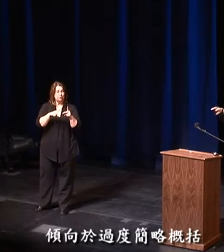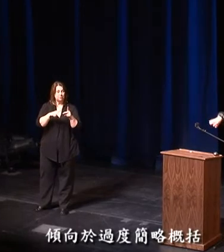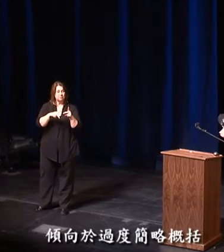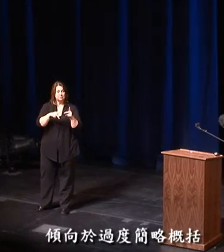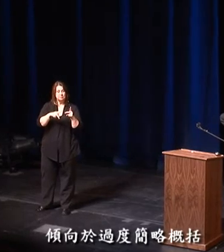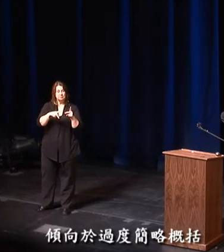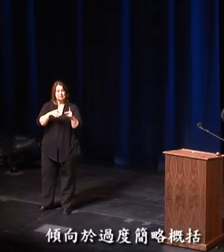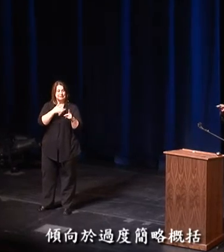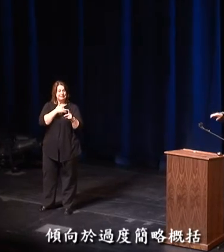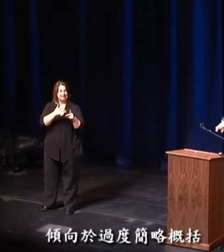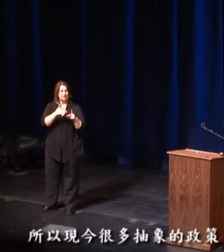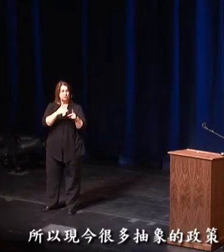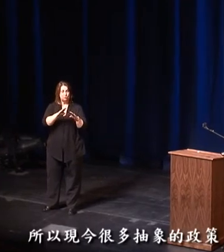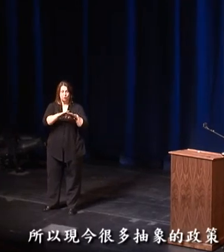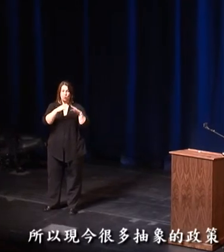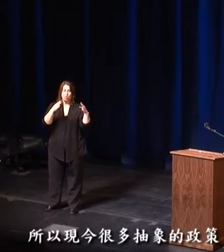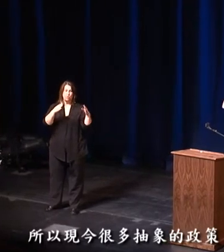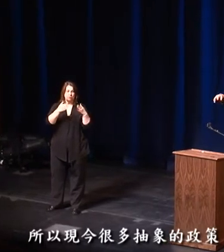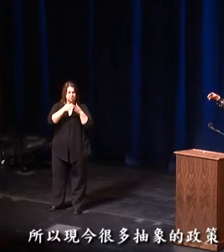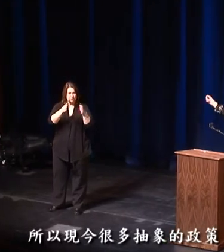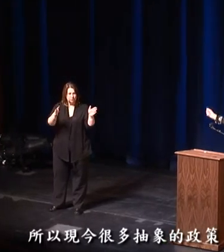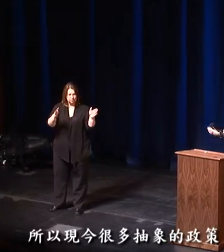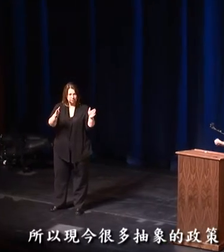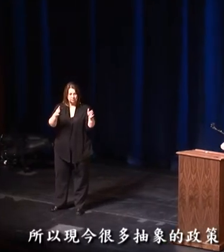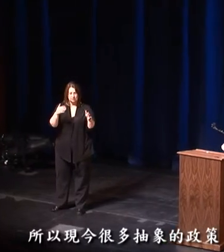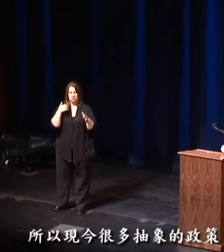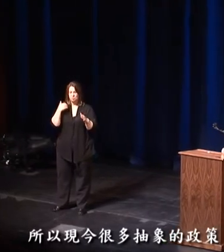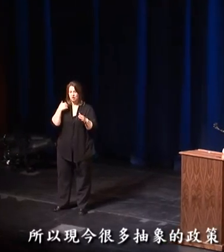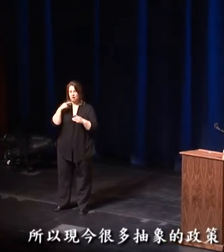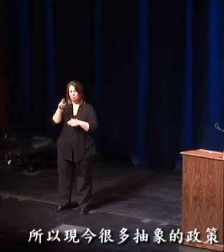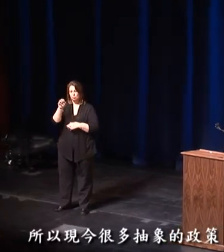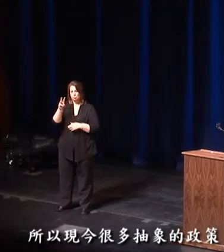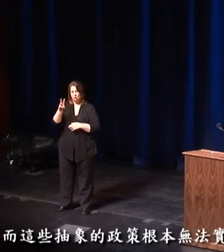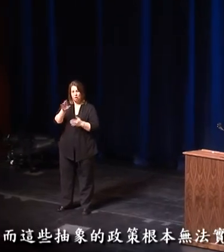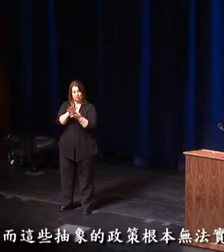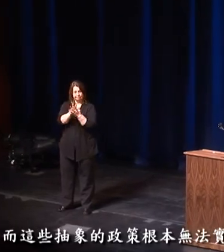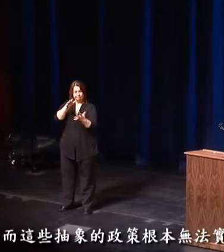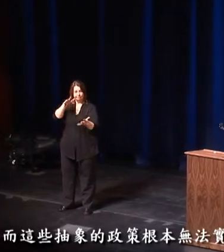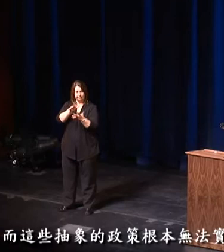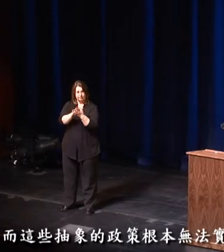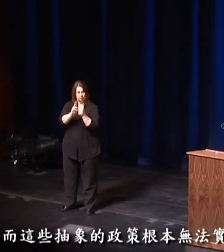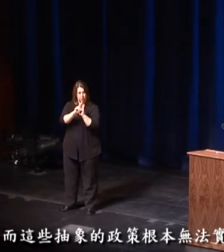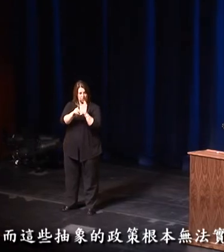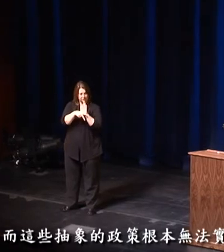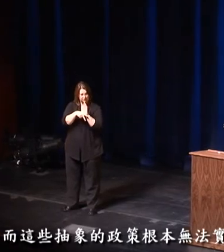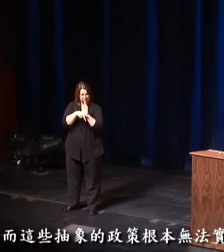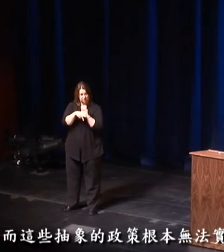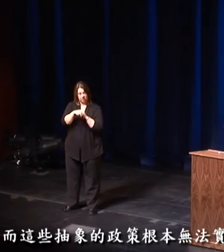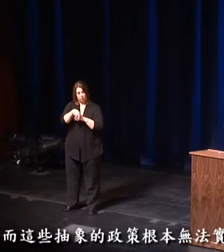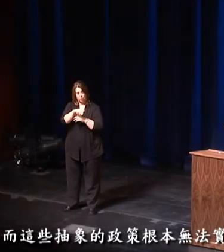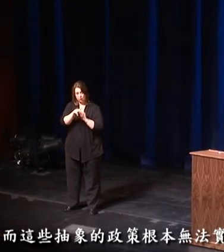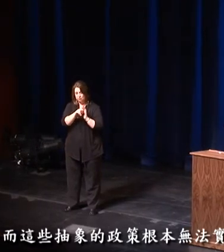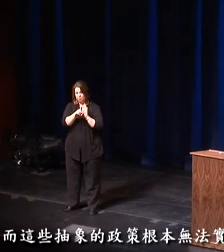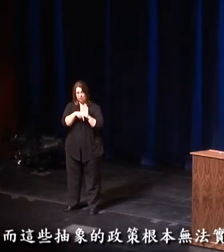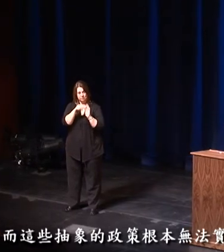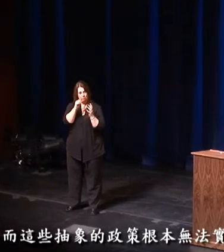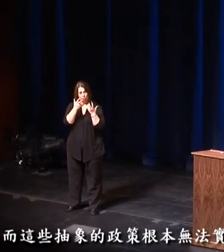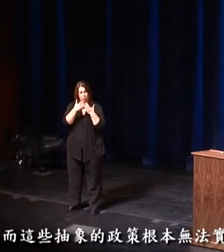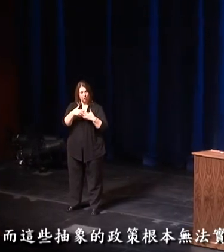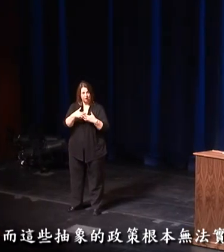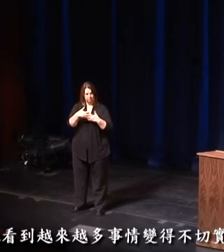tend to overgeneralize. So you get a lot of broad, abstract policies, and these abstract policies don't work out on